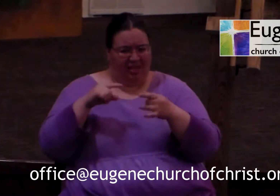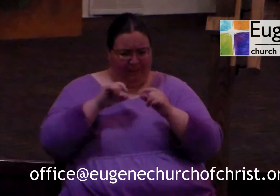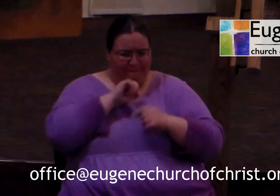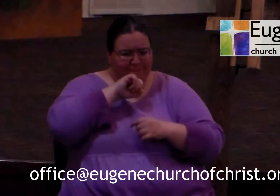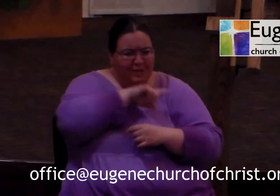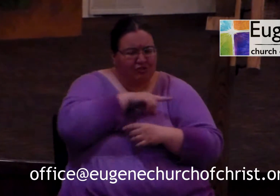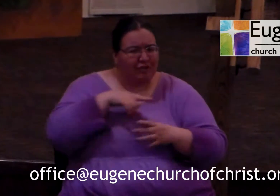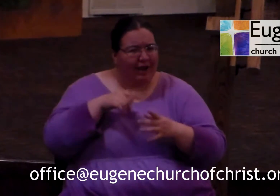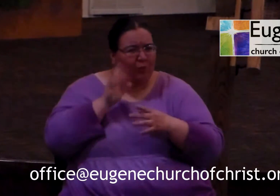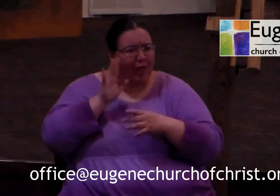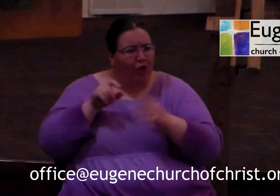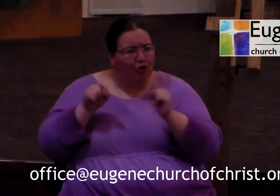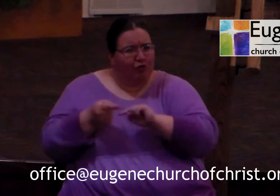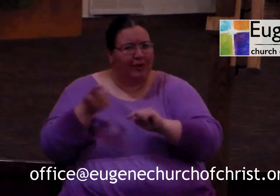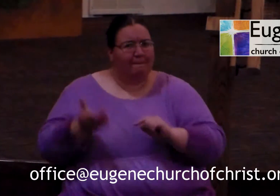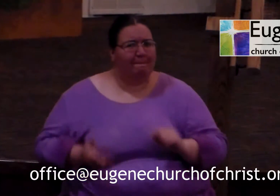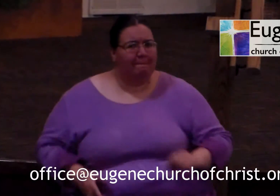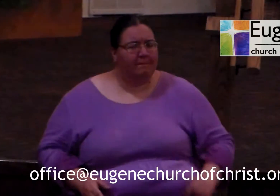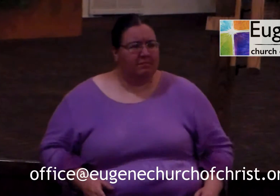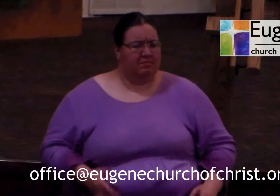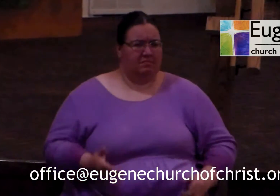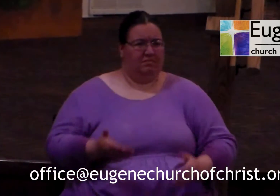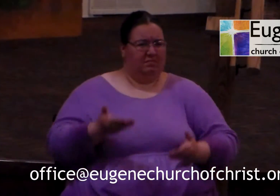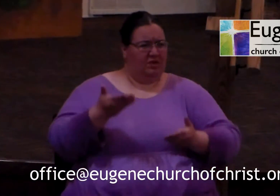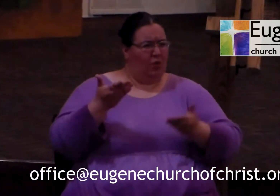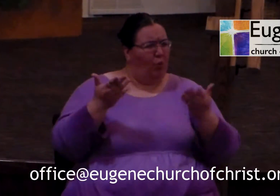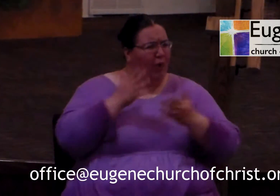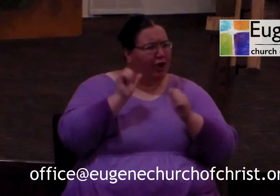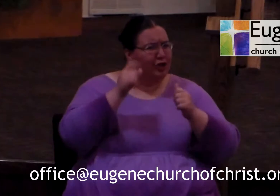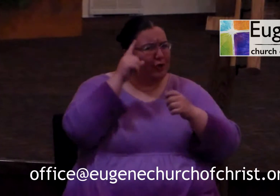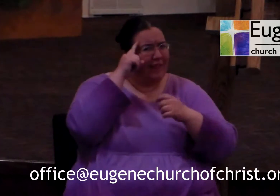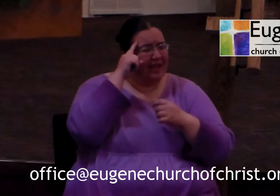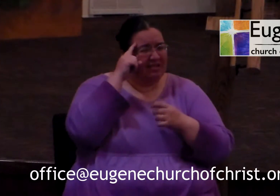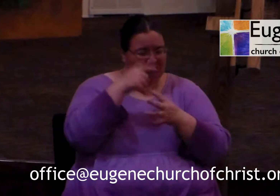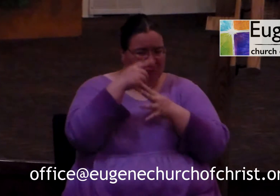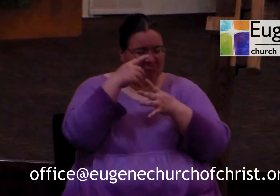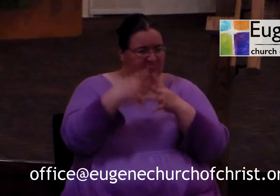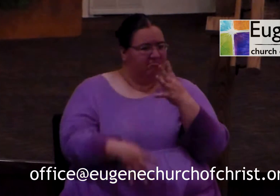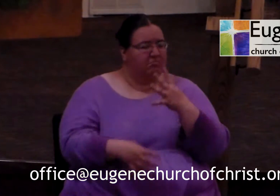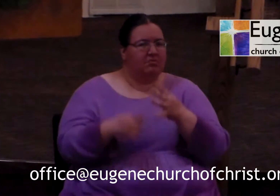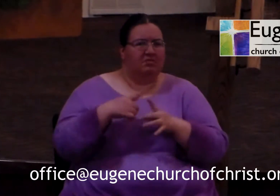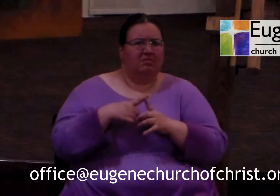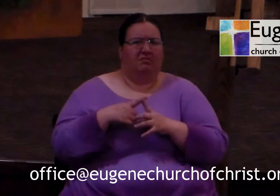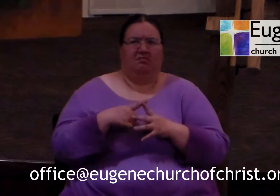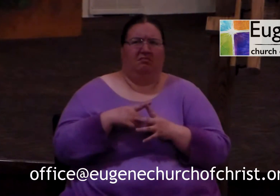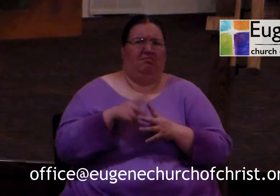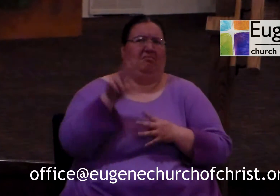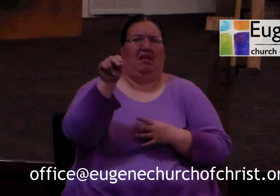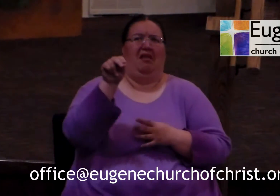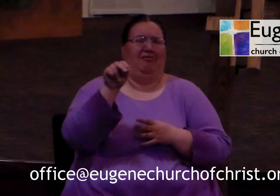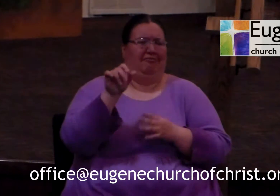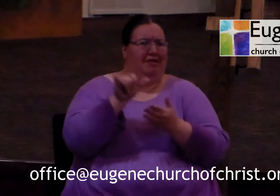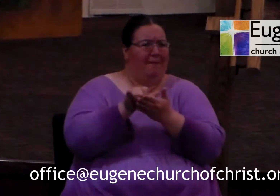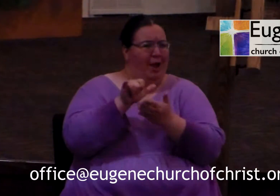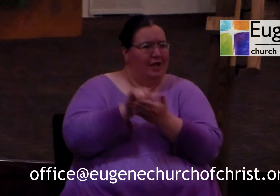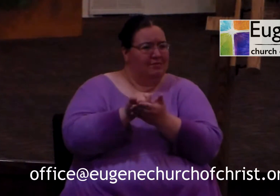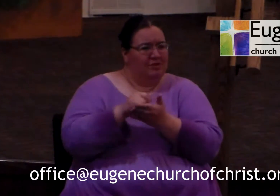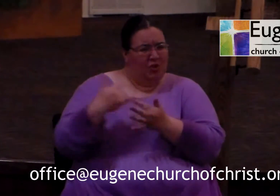things. You might think, no, this is not possible. We are too close. Among us, there couldn't be anybody that would do this